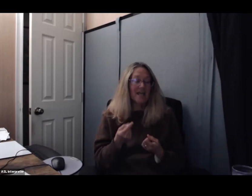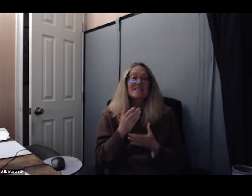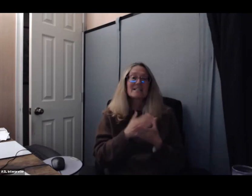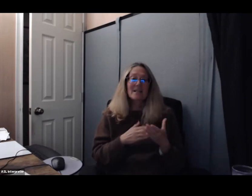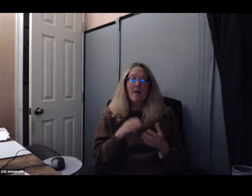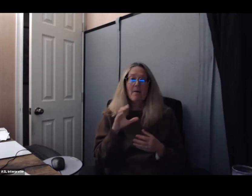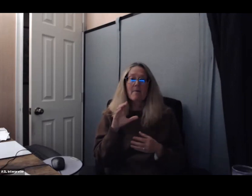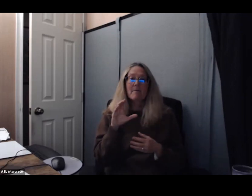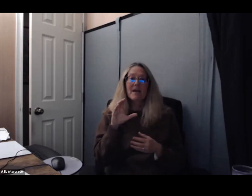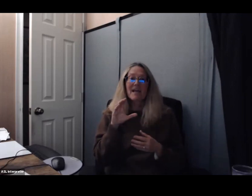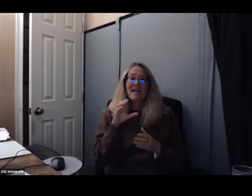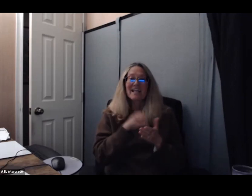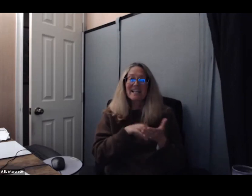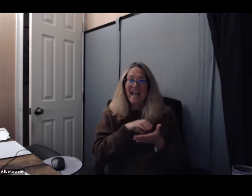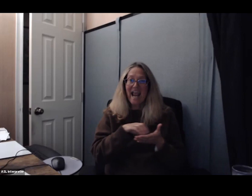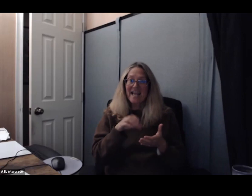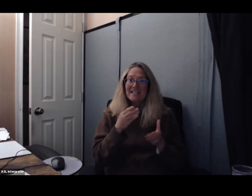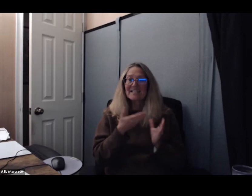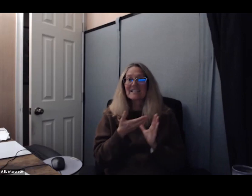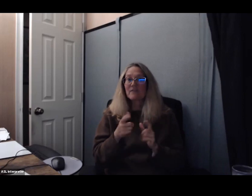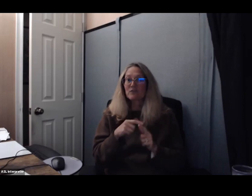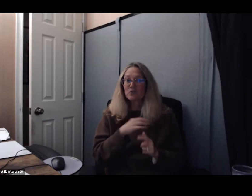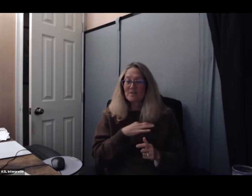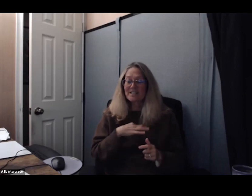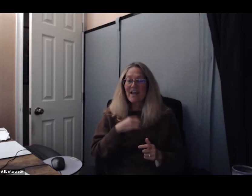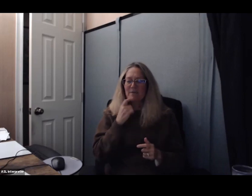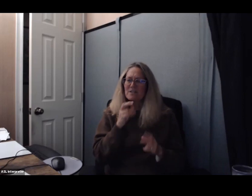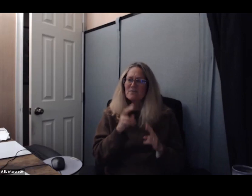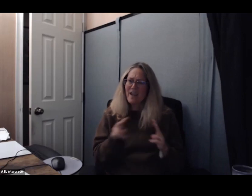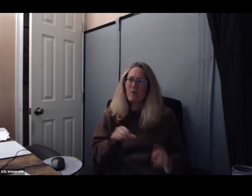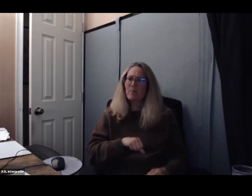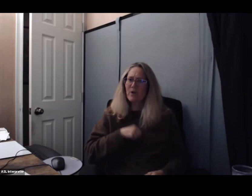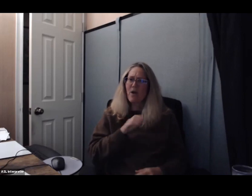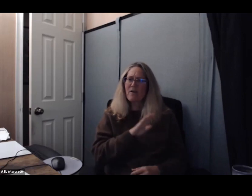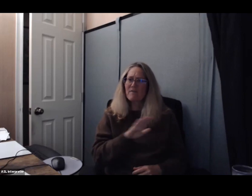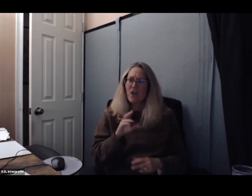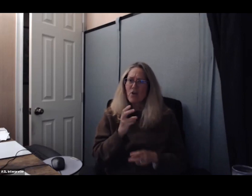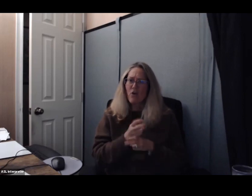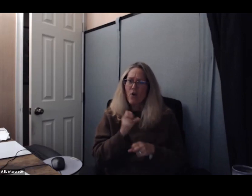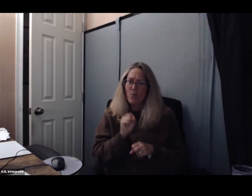some cakes delivered to their staffs today because we're so proud of that